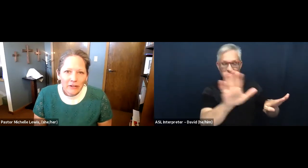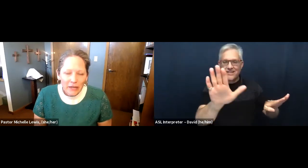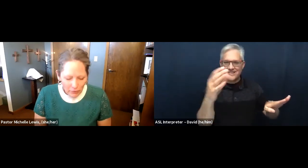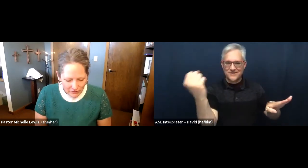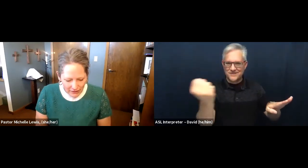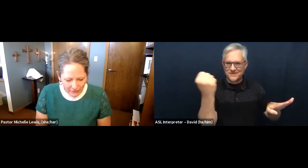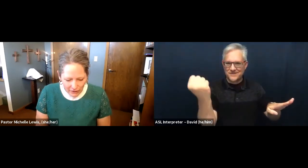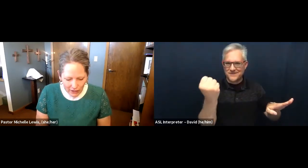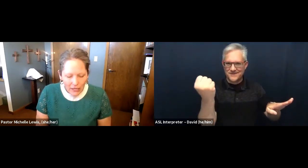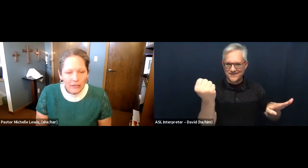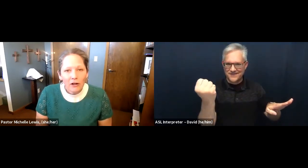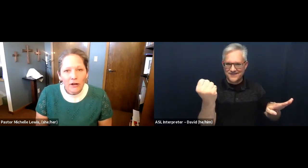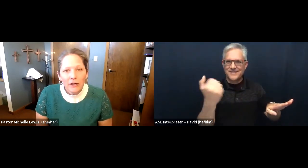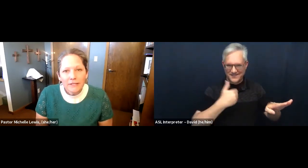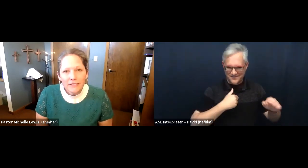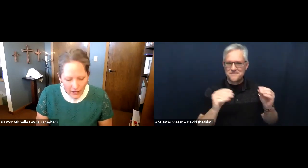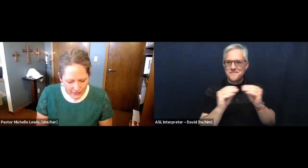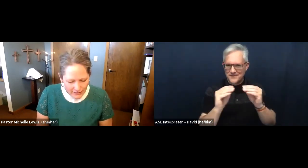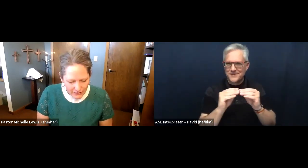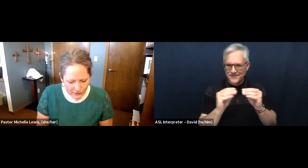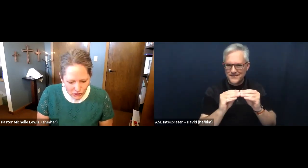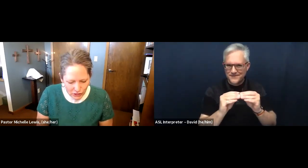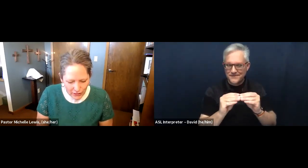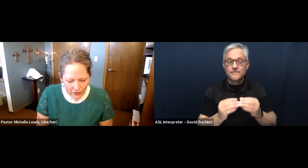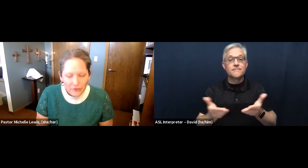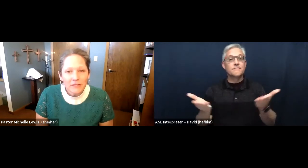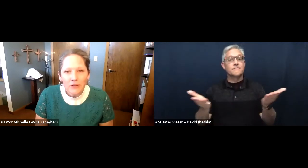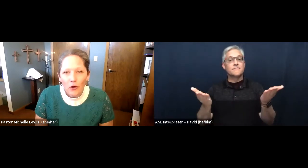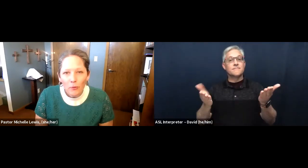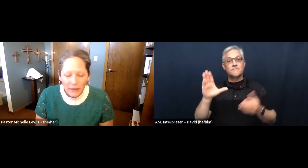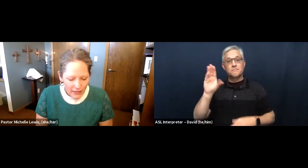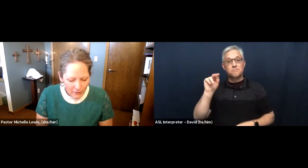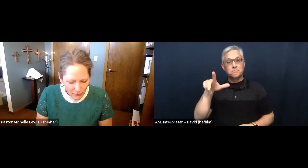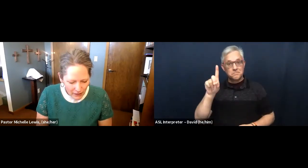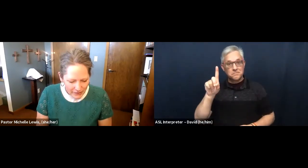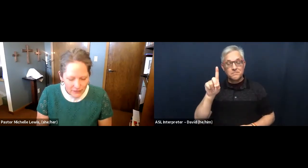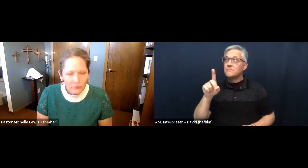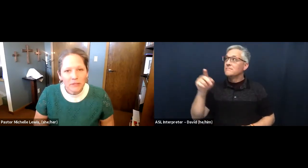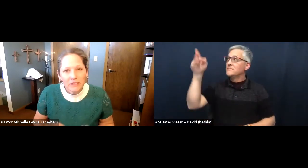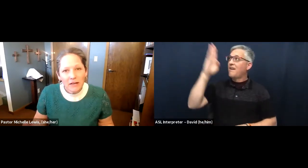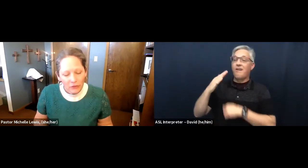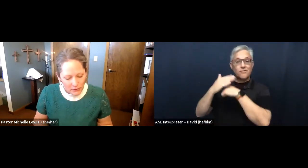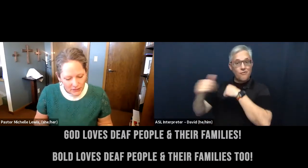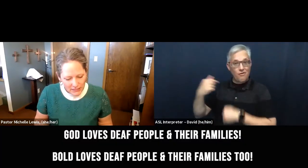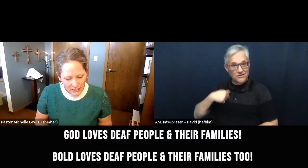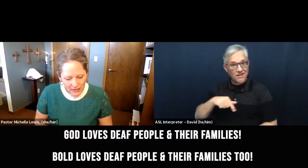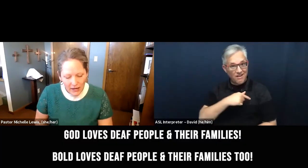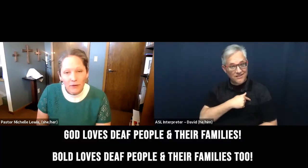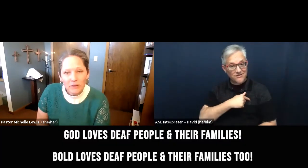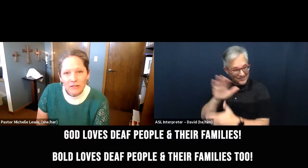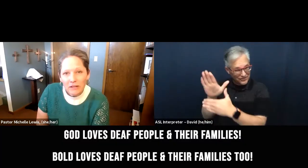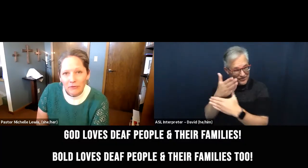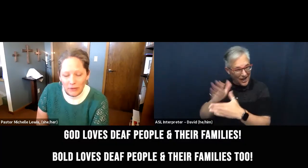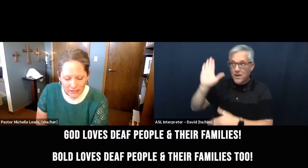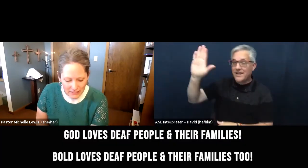And here at Bread of Life, God calls us to share this hope and promise with the deaf community